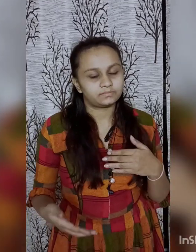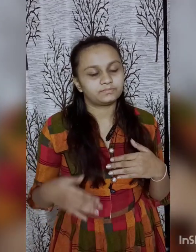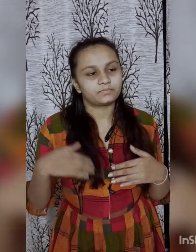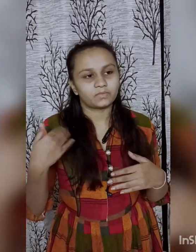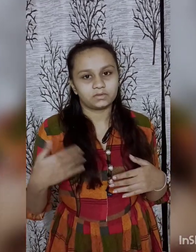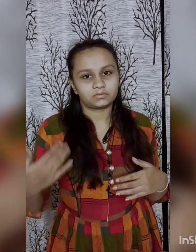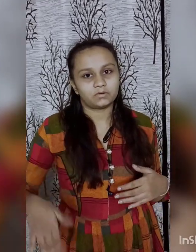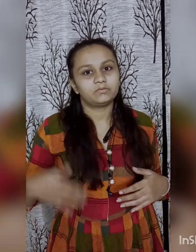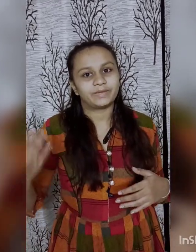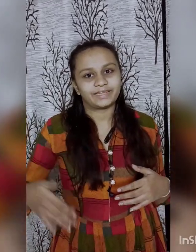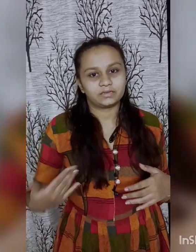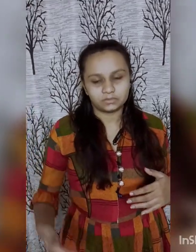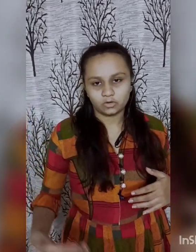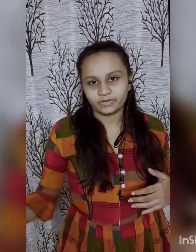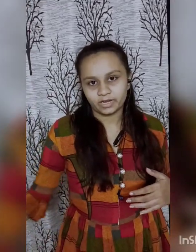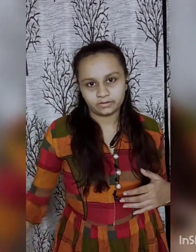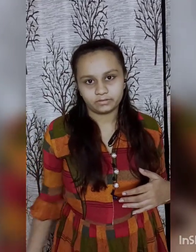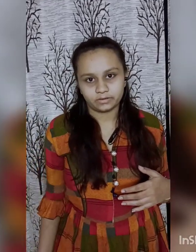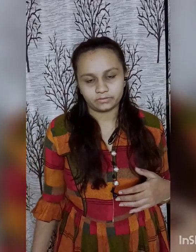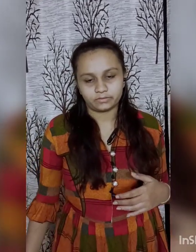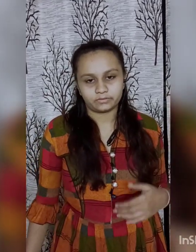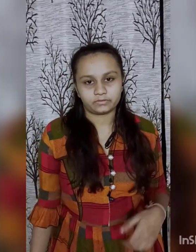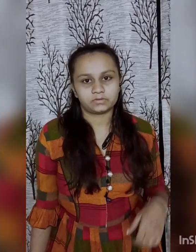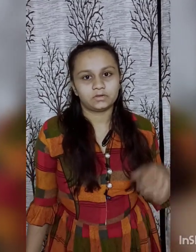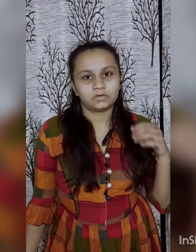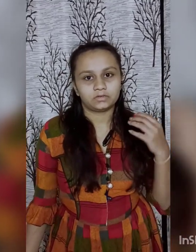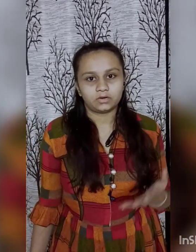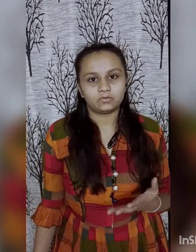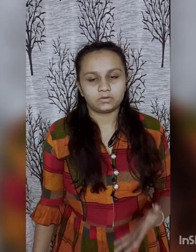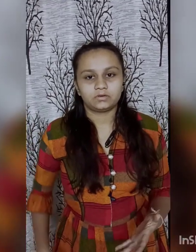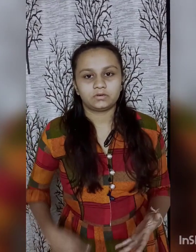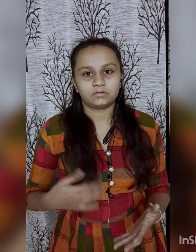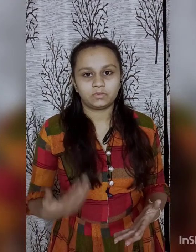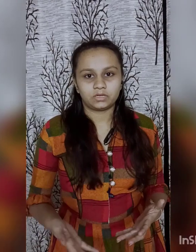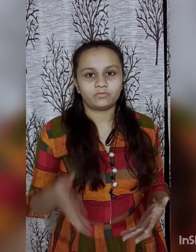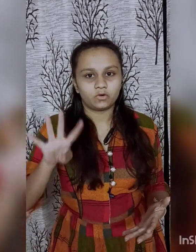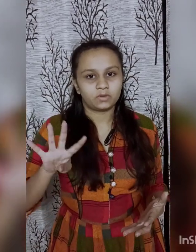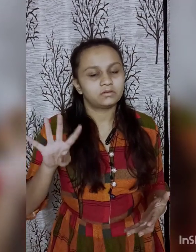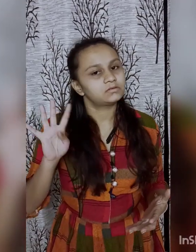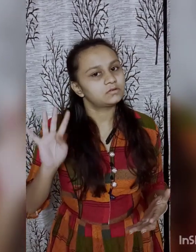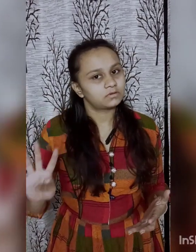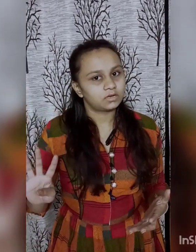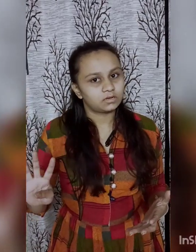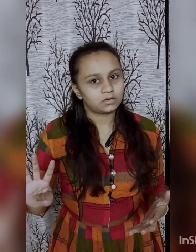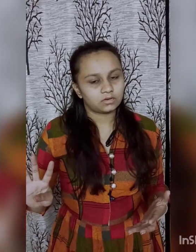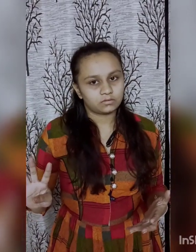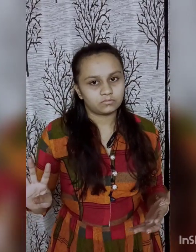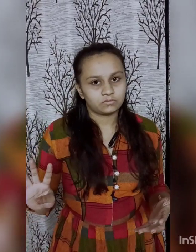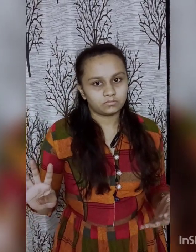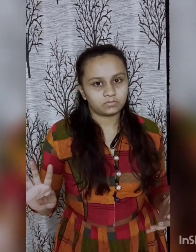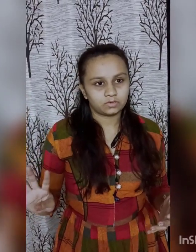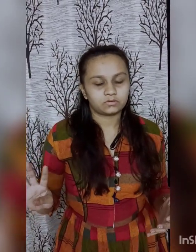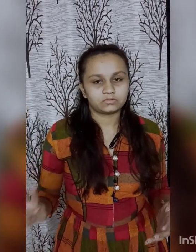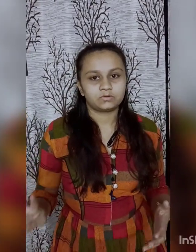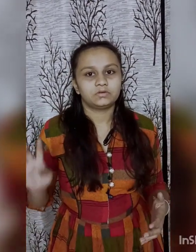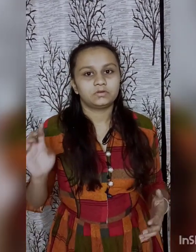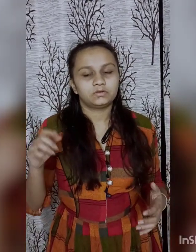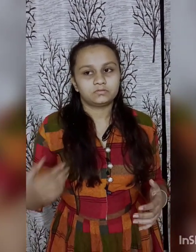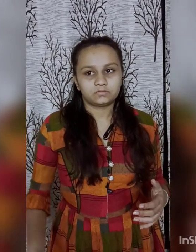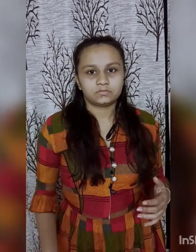discuss about different methods of credit control. There are mainly four methods of credit control described